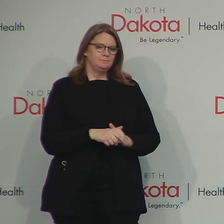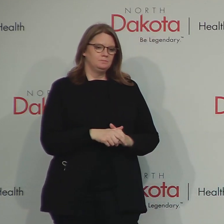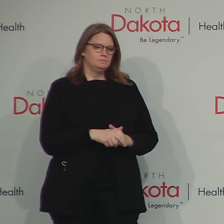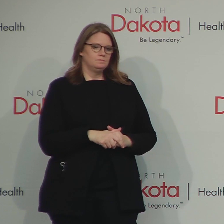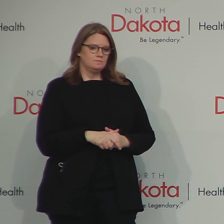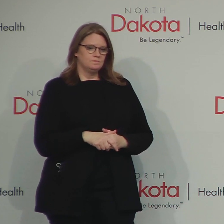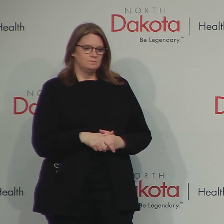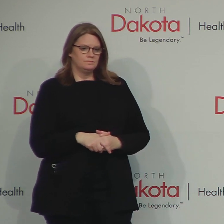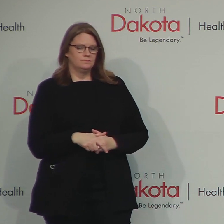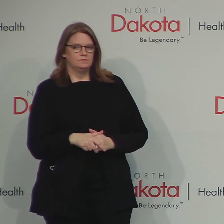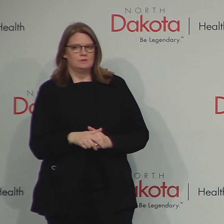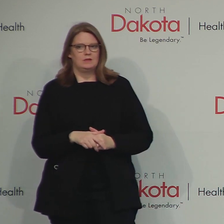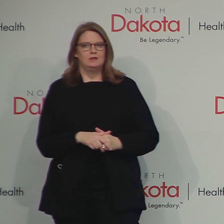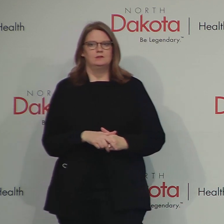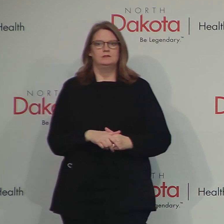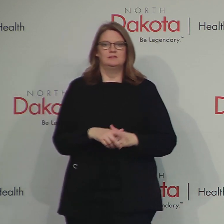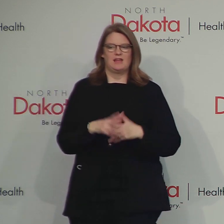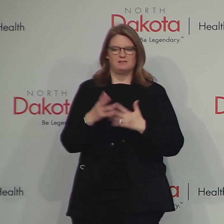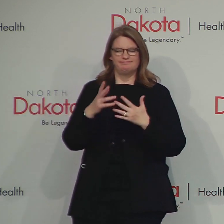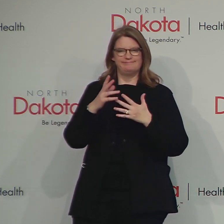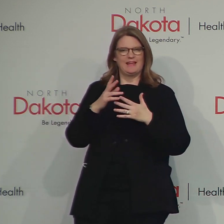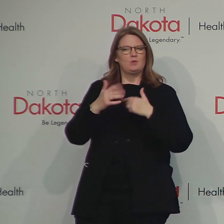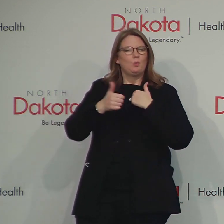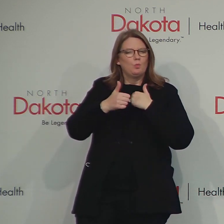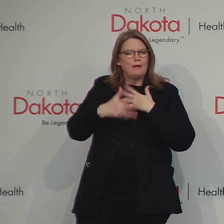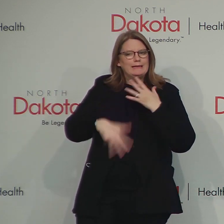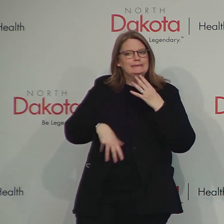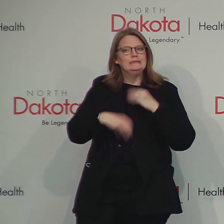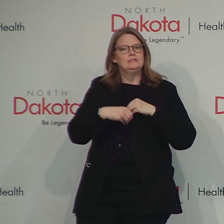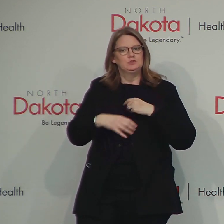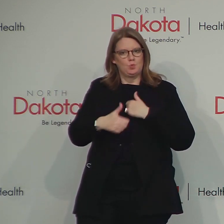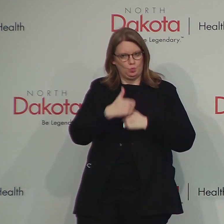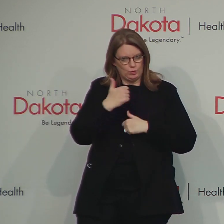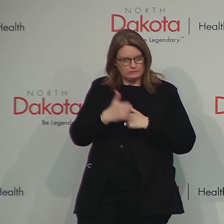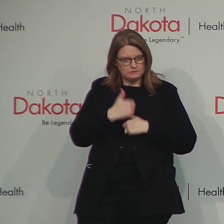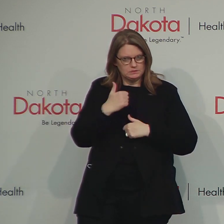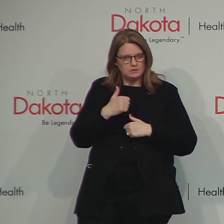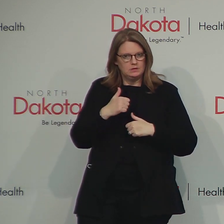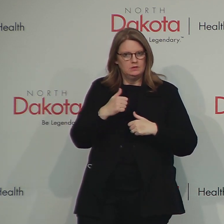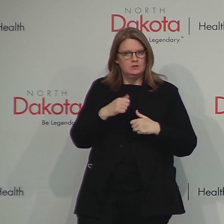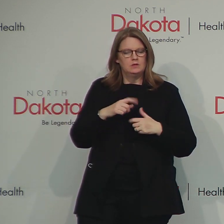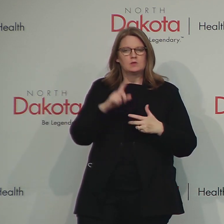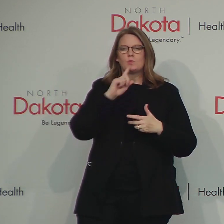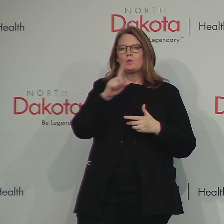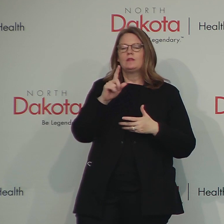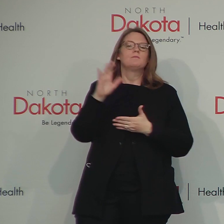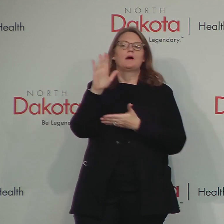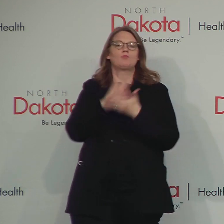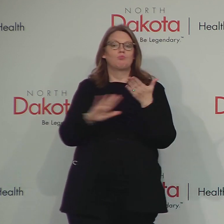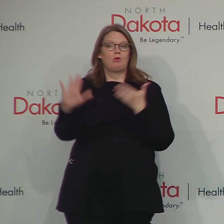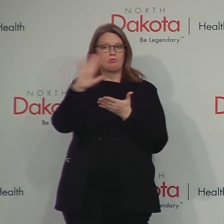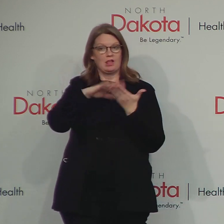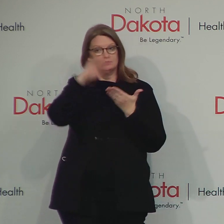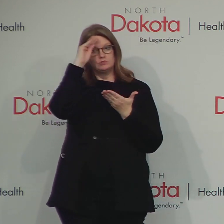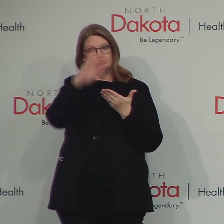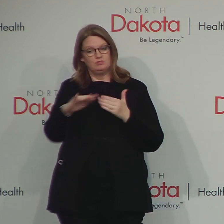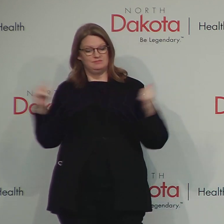additional transmission risk that I'm referring to is really about college students coming back